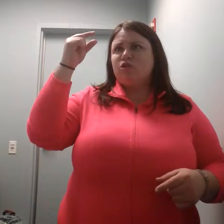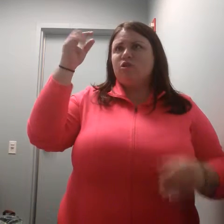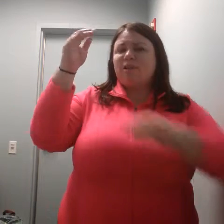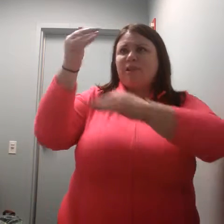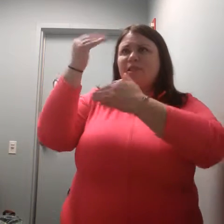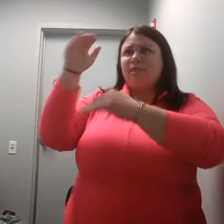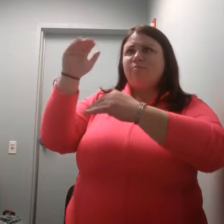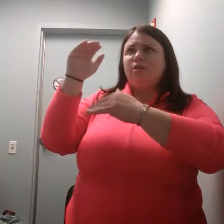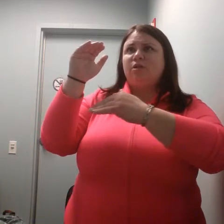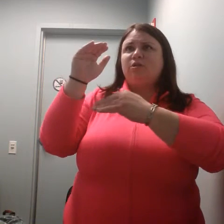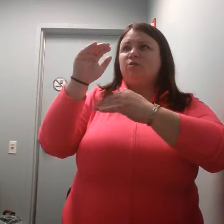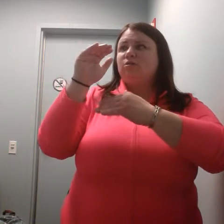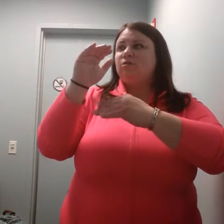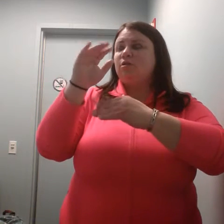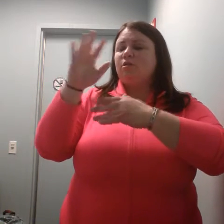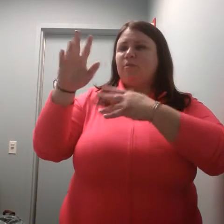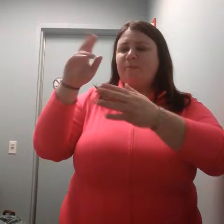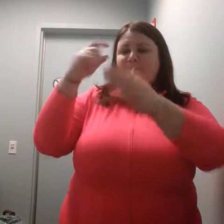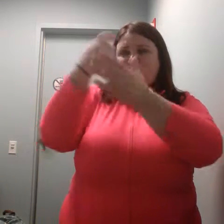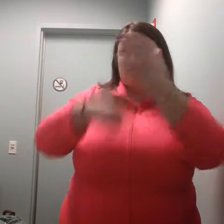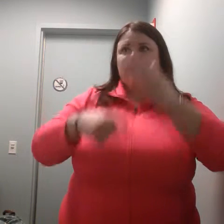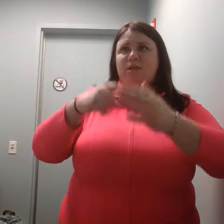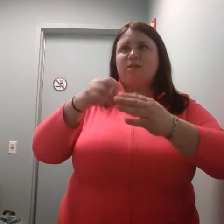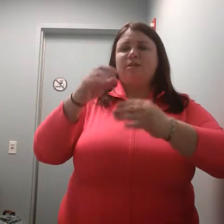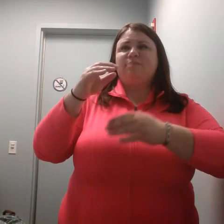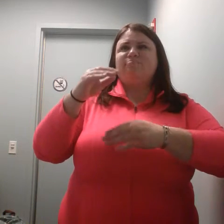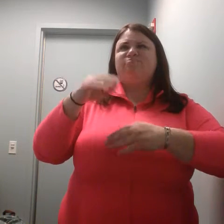the prices when necessary. Somebody needs something.